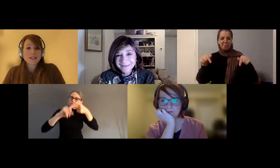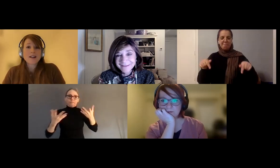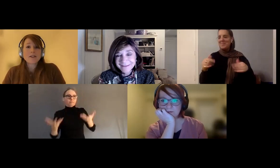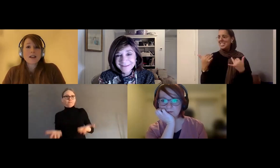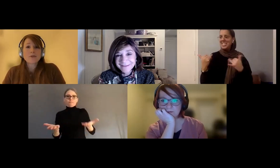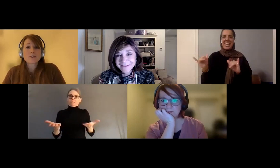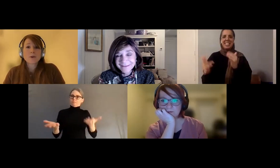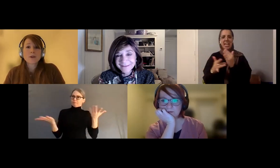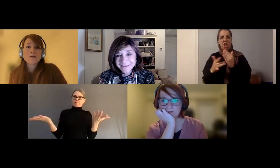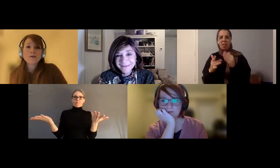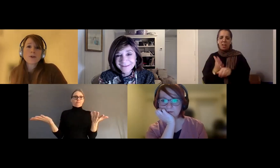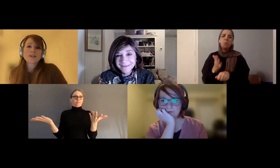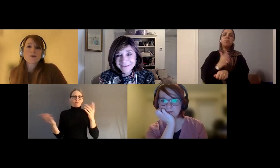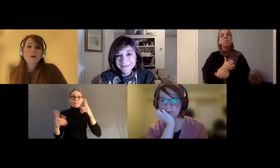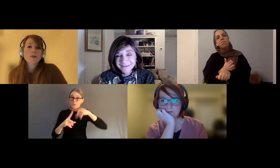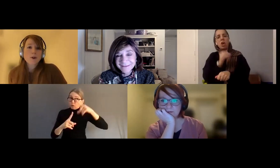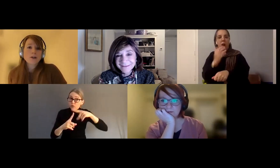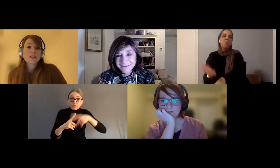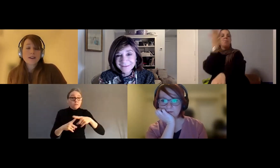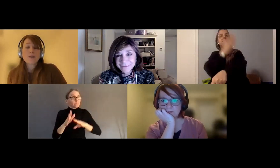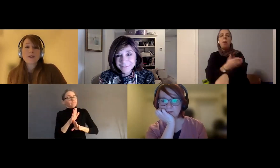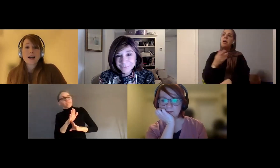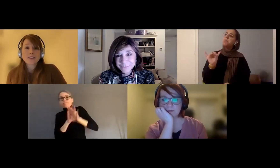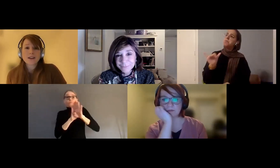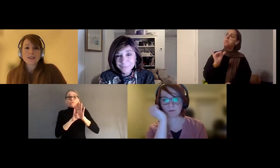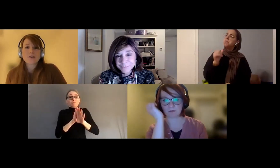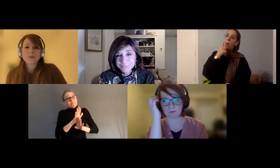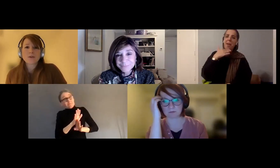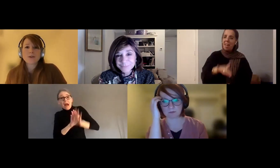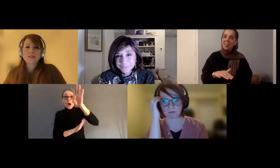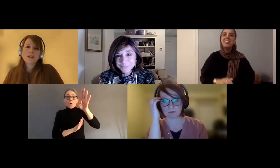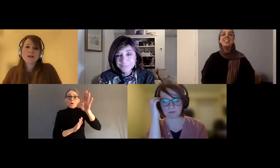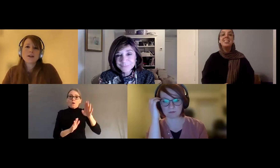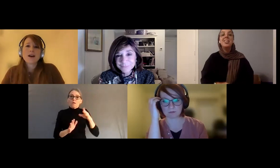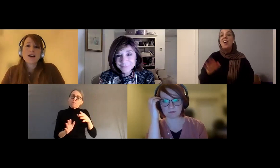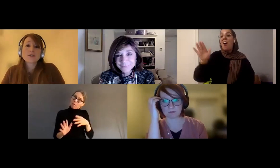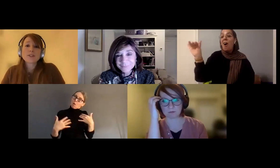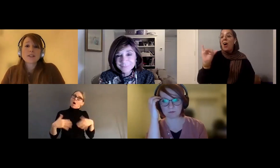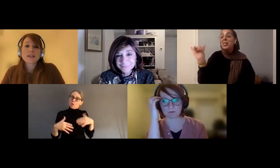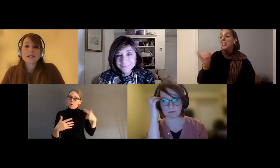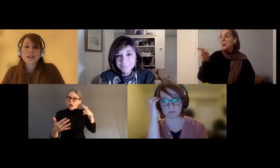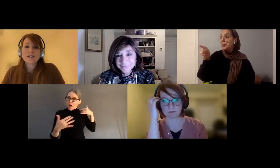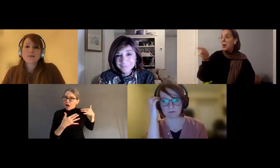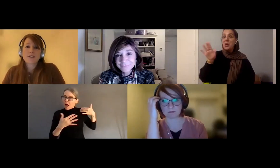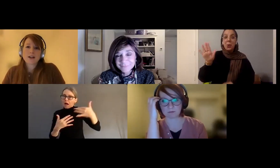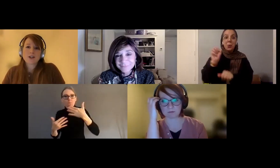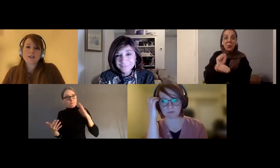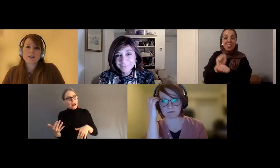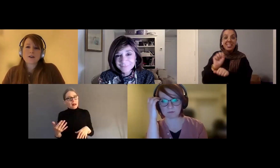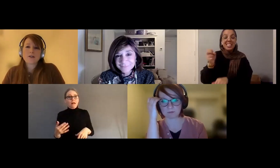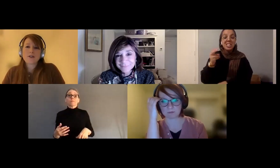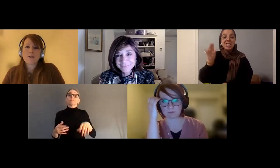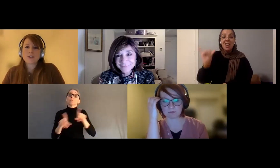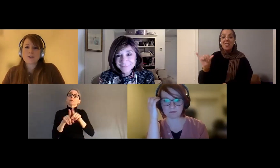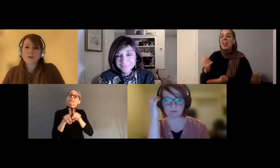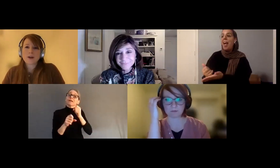Second Self and Life on Screen, influenced the way we thought and developed the avatars of our virtual seminar, as well as the aesthetics and functions